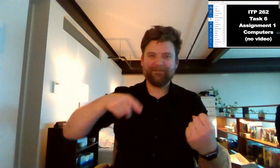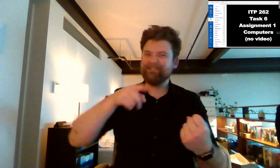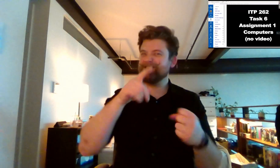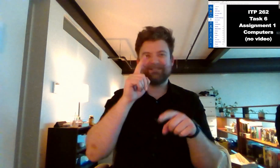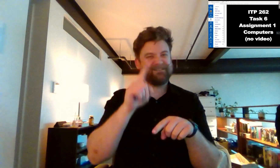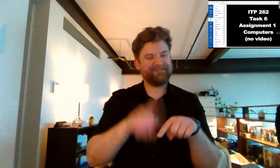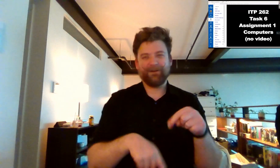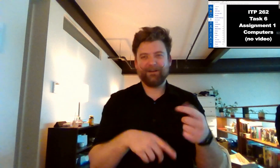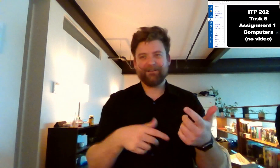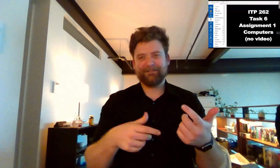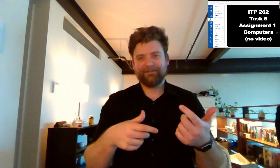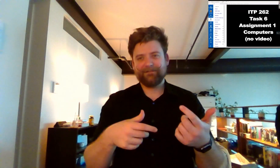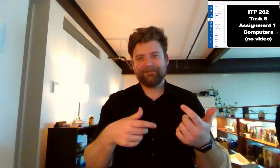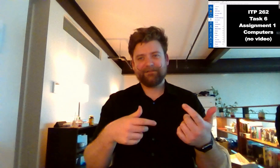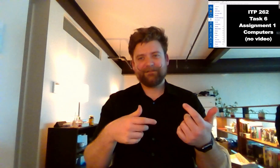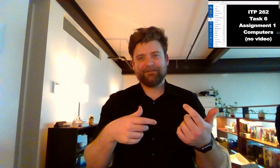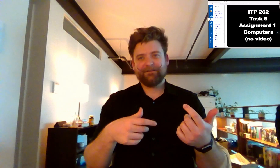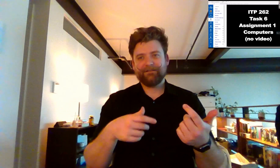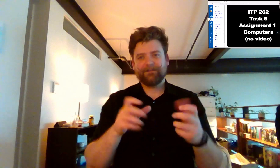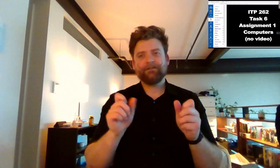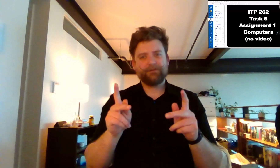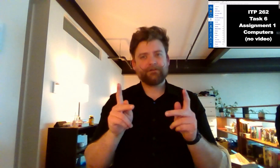So, okay.